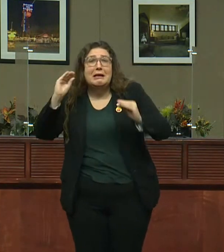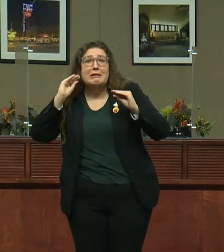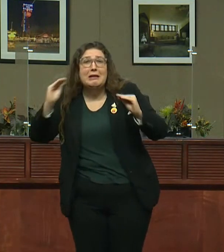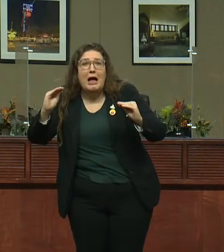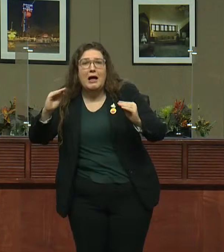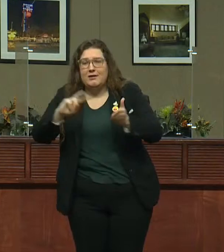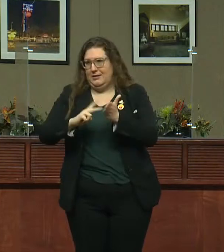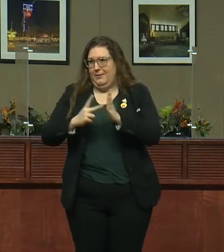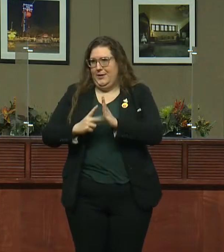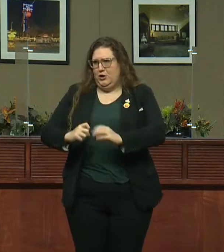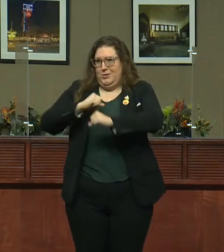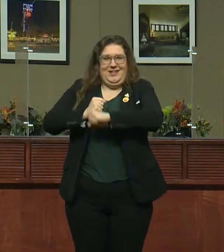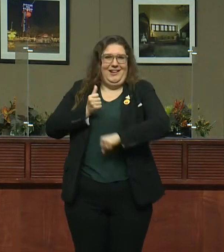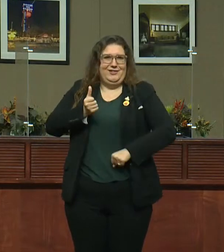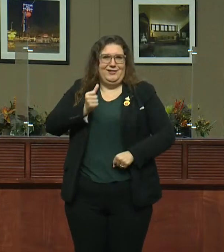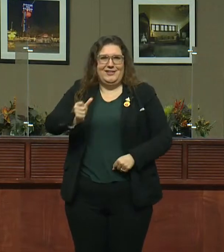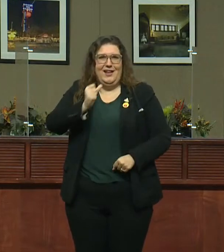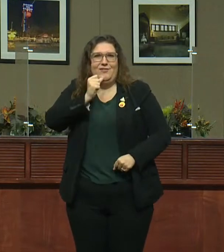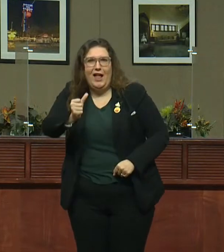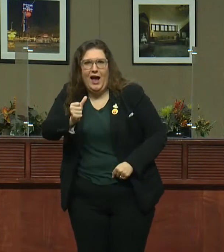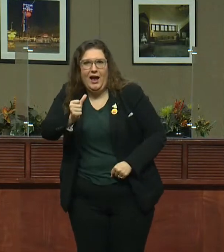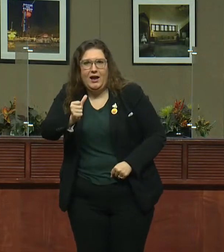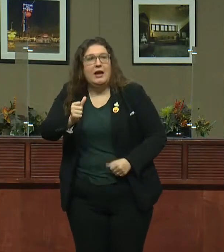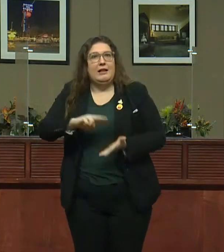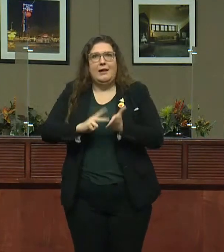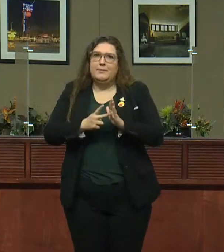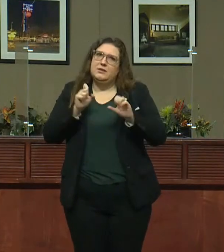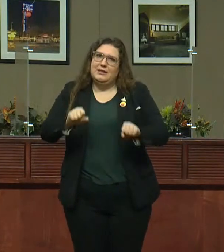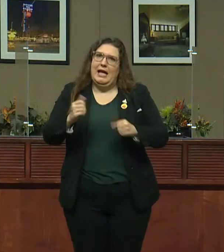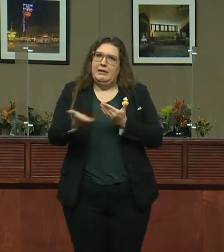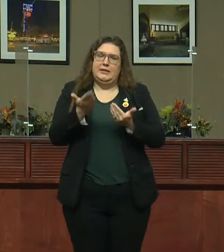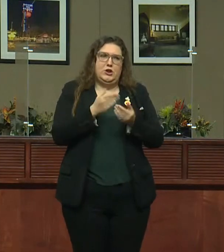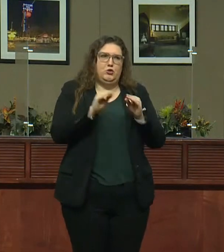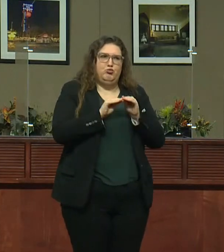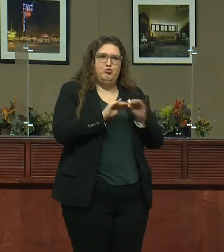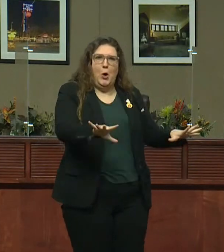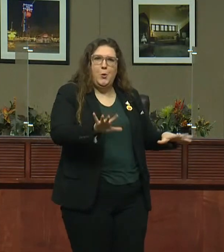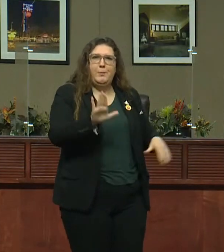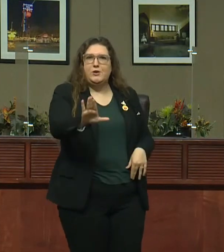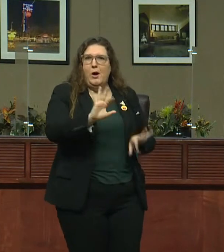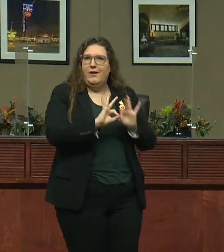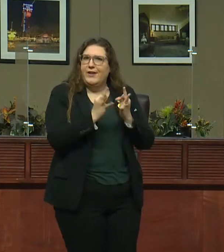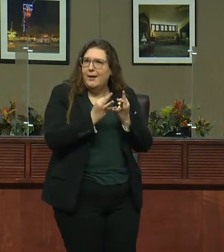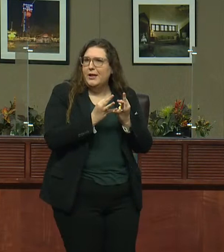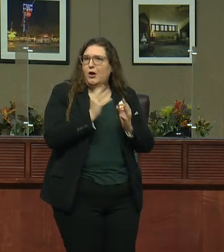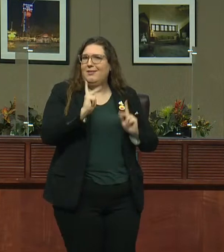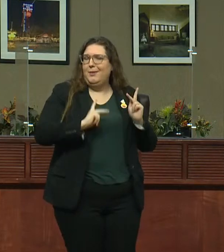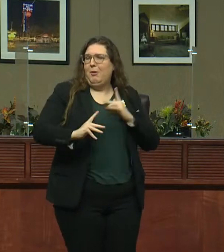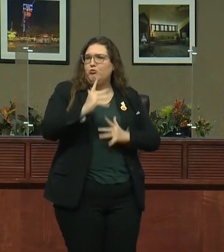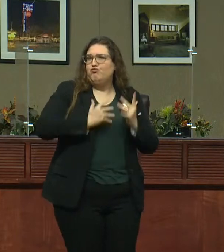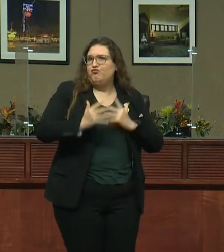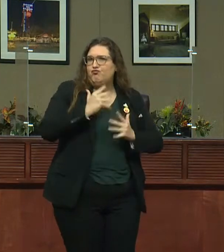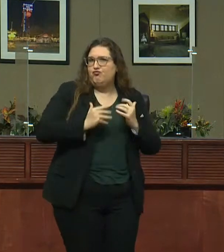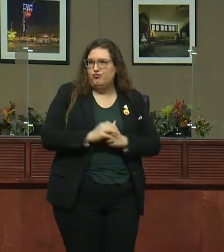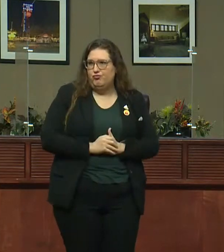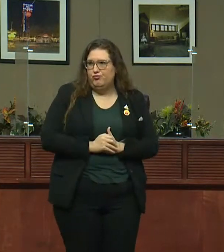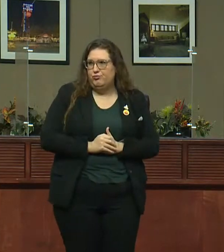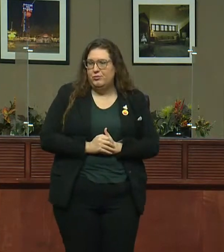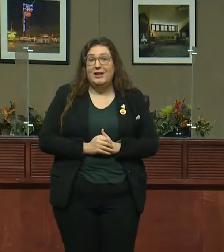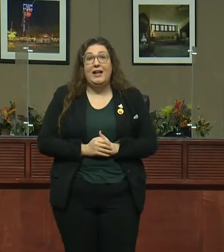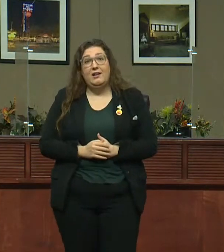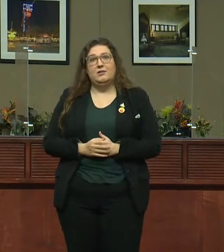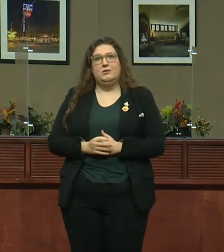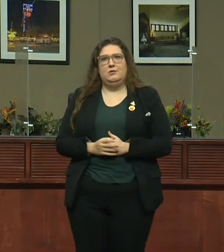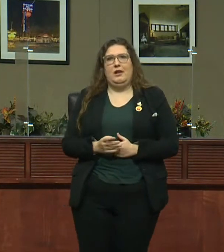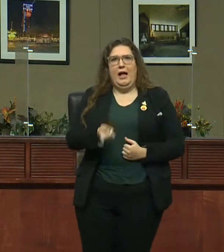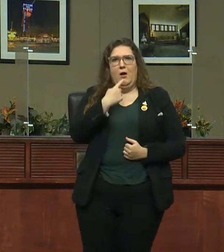from you, and transmission would happen. Now, as you know, many areas of the country have experiencing a third wave,